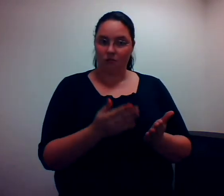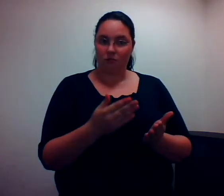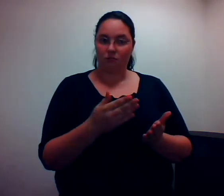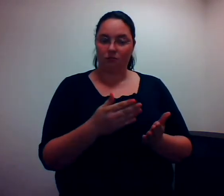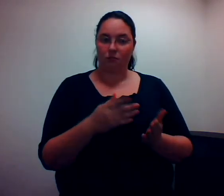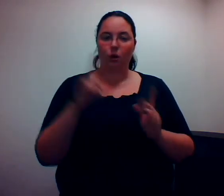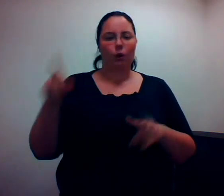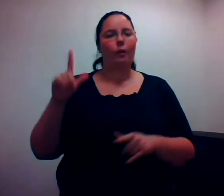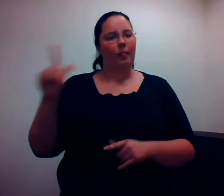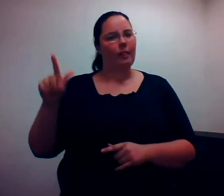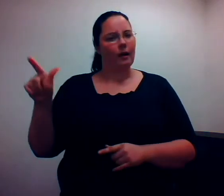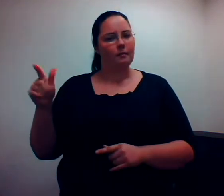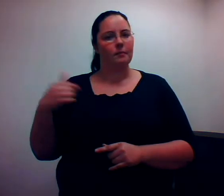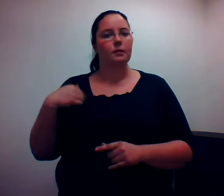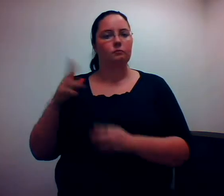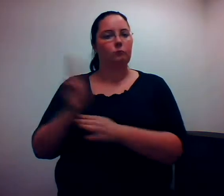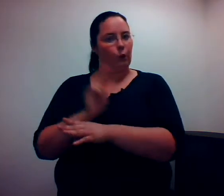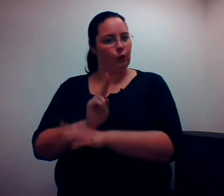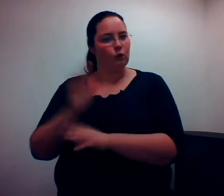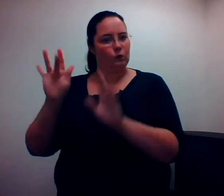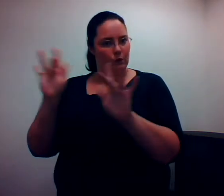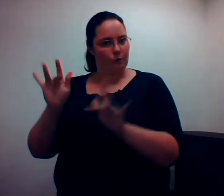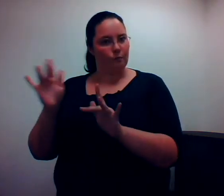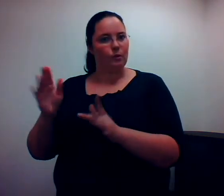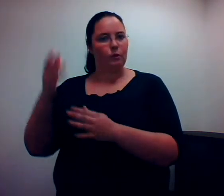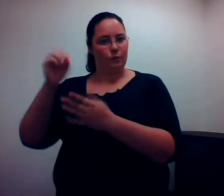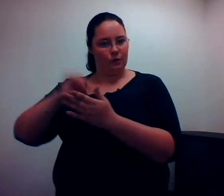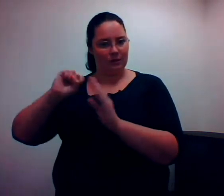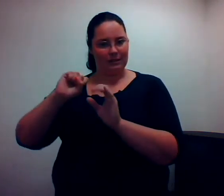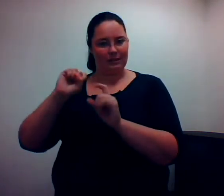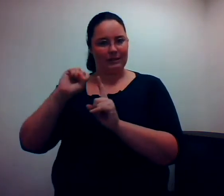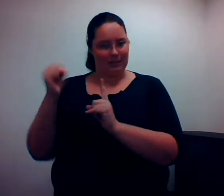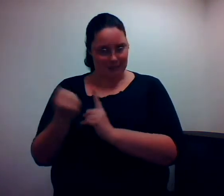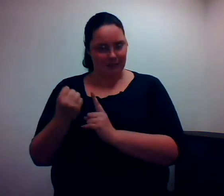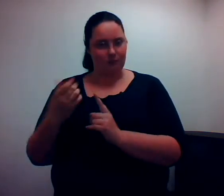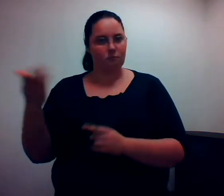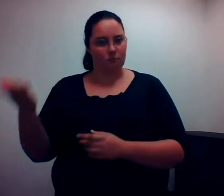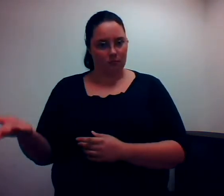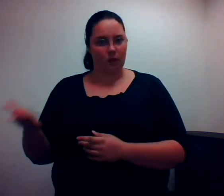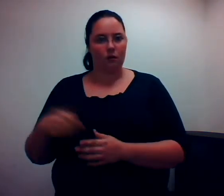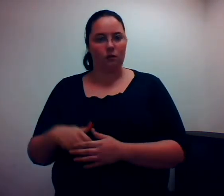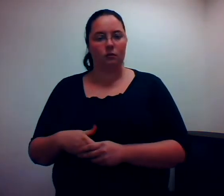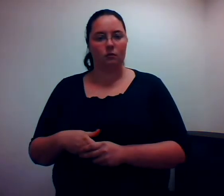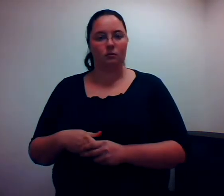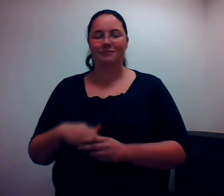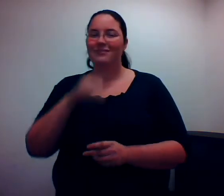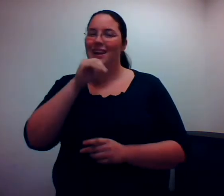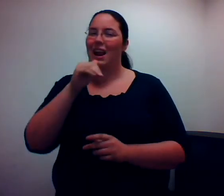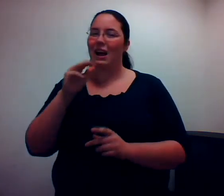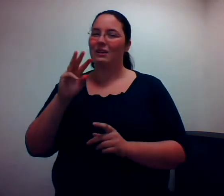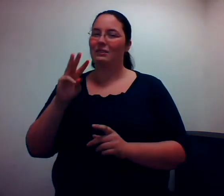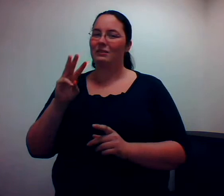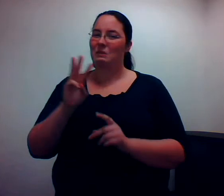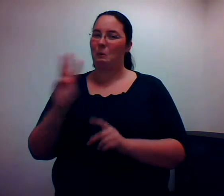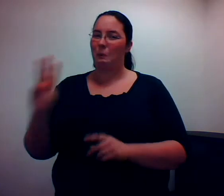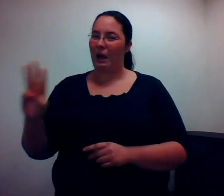use the computer system in the library instead of looking on the web, even though I know the web is the way of the future. I'm a little old-fashioned, and I